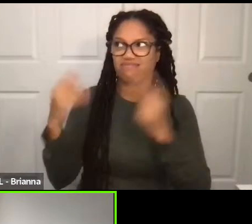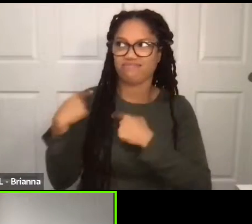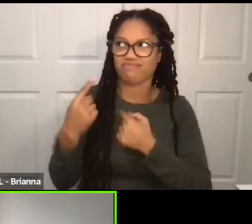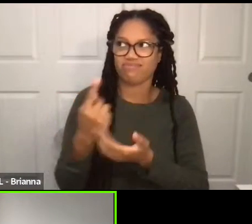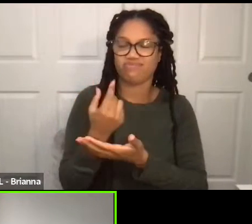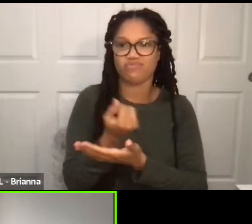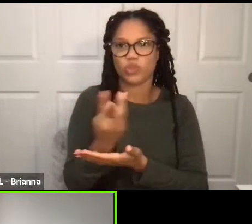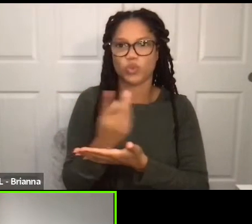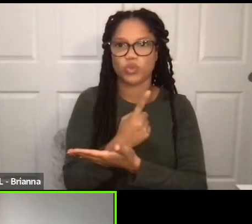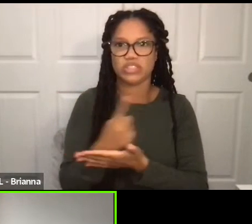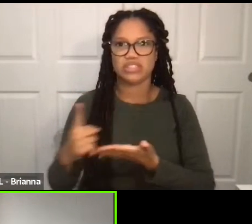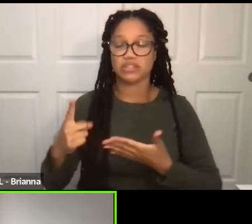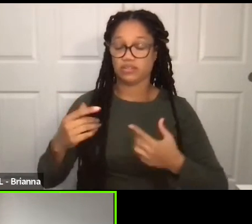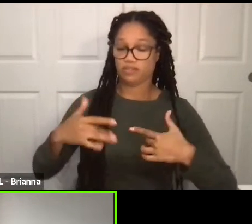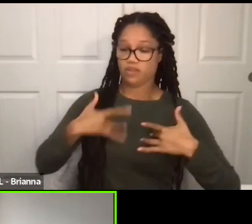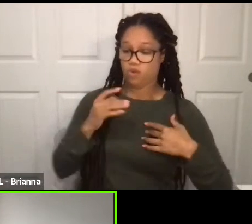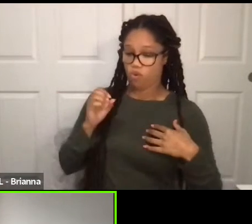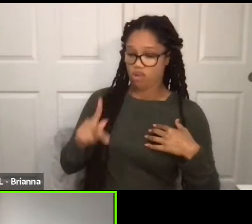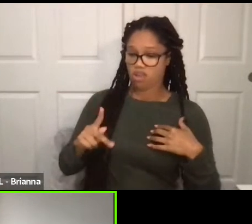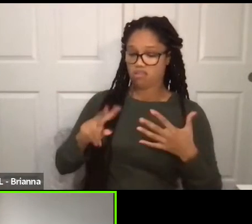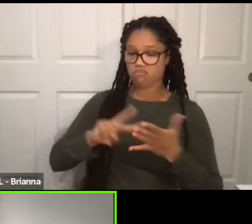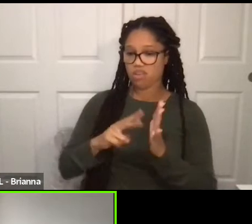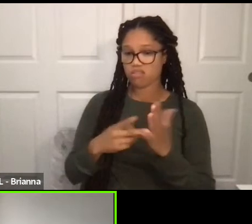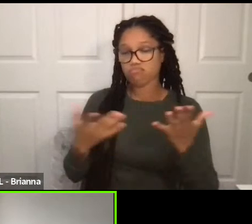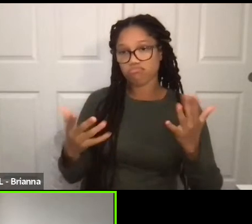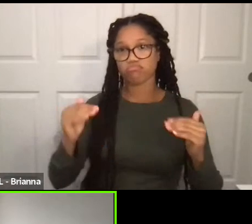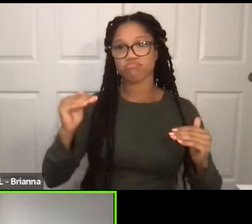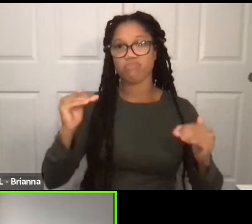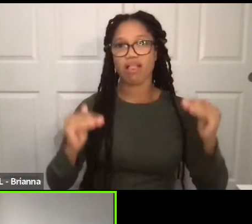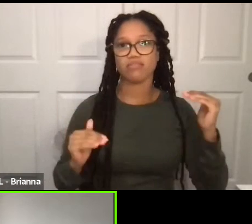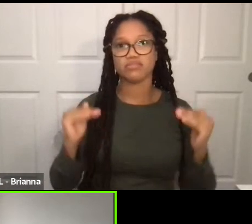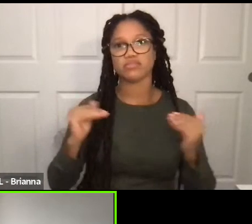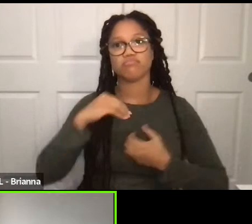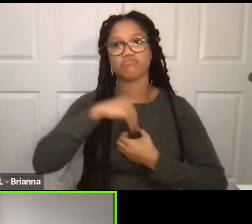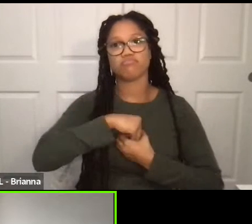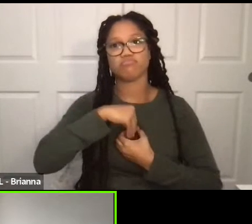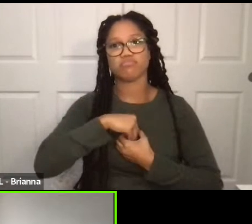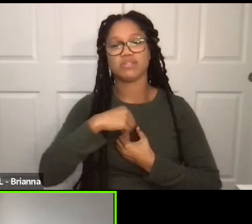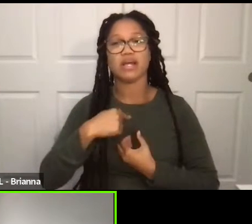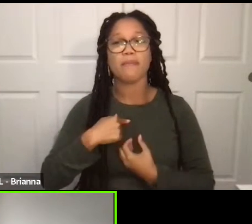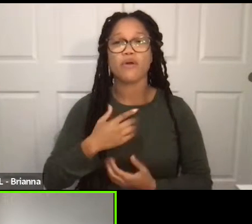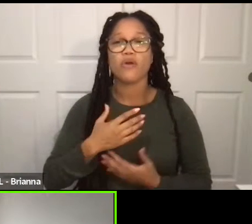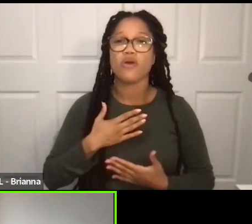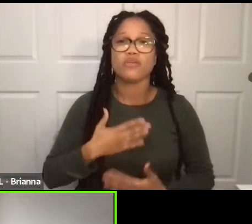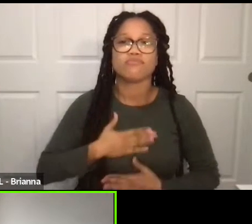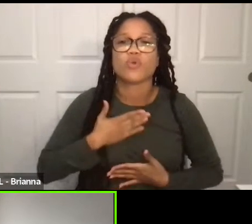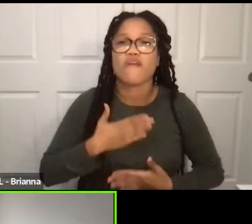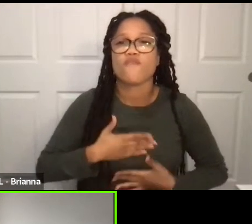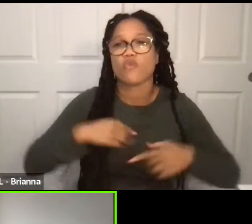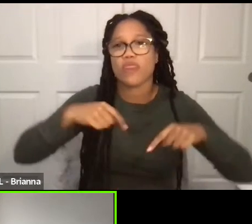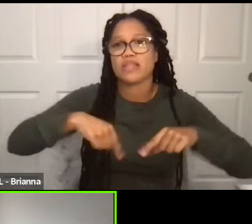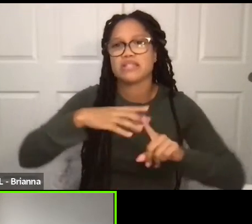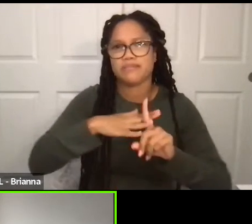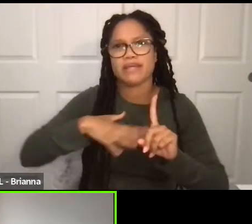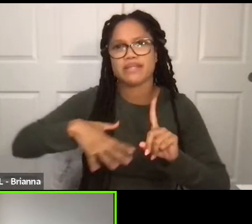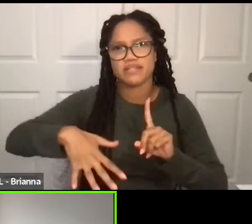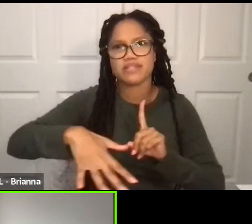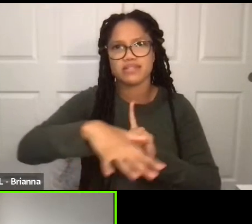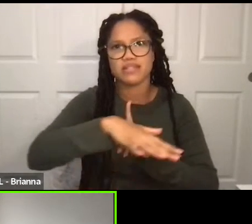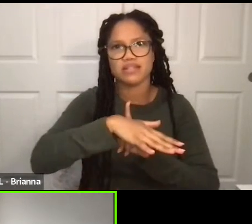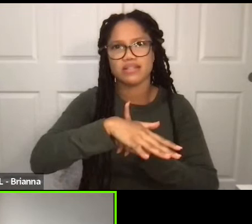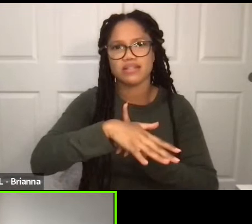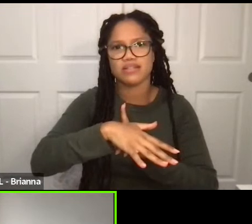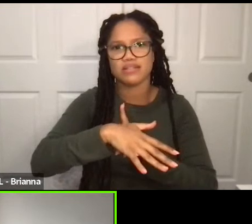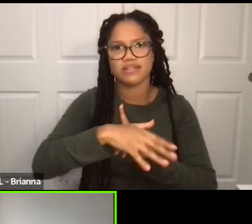weeks. And supremely grateful for a space like this coming into my